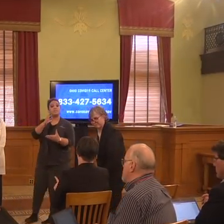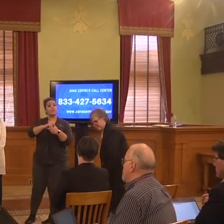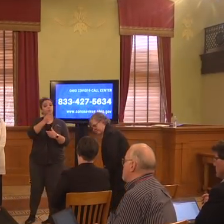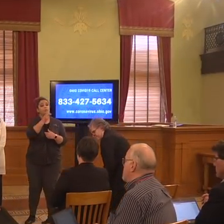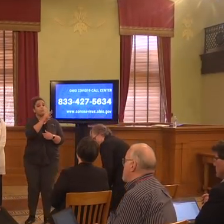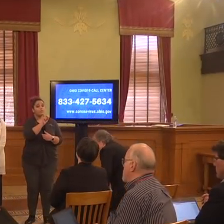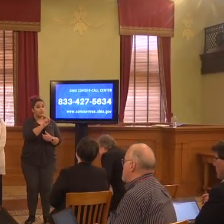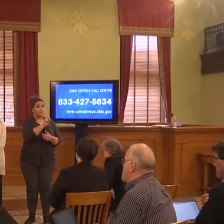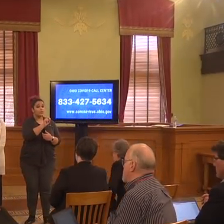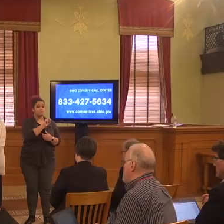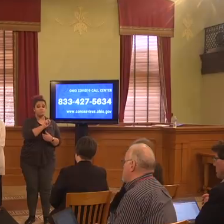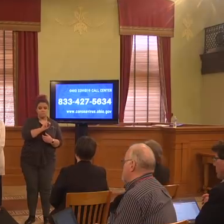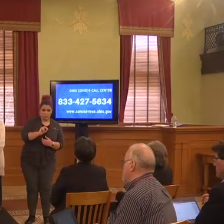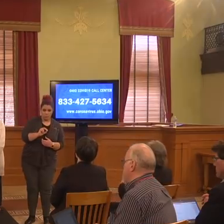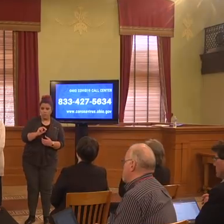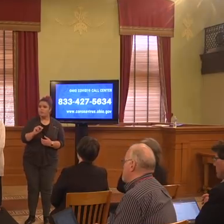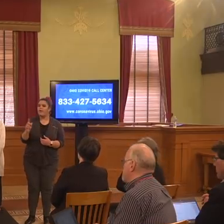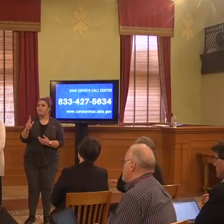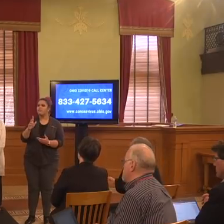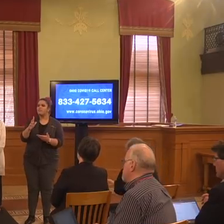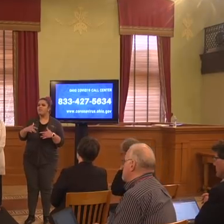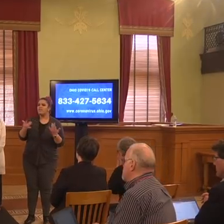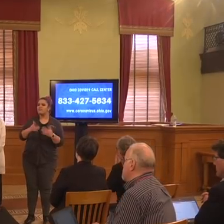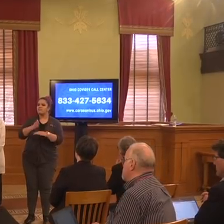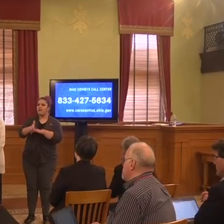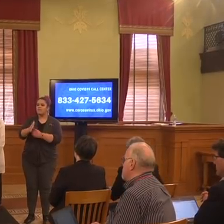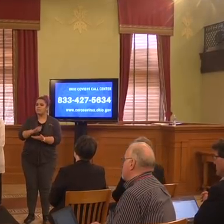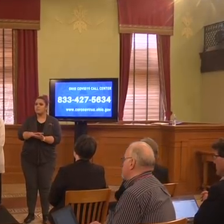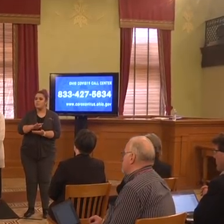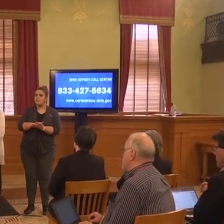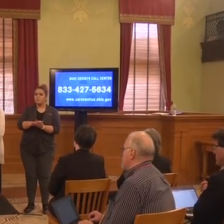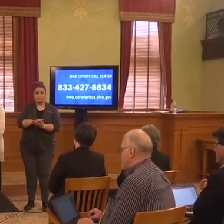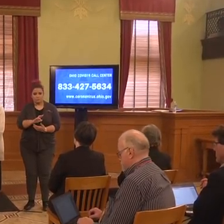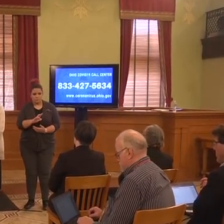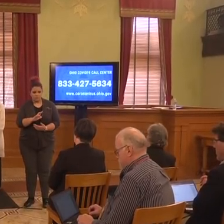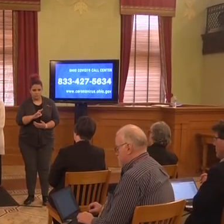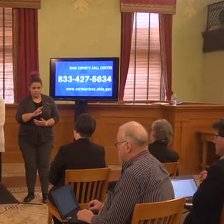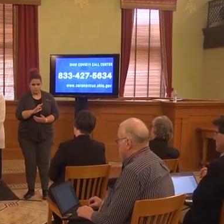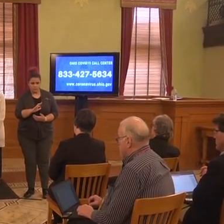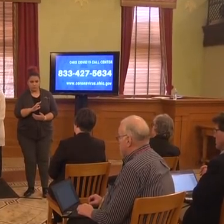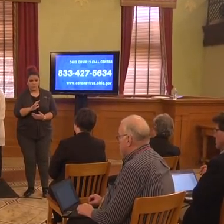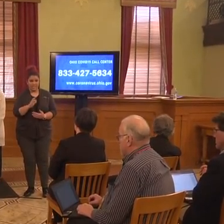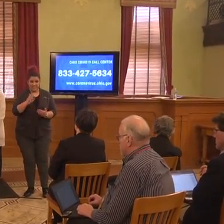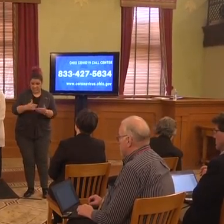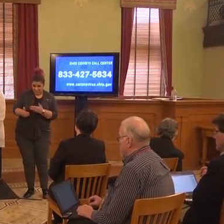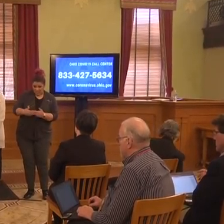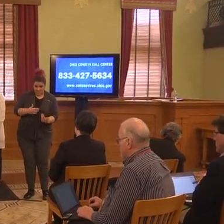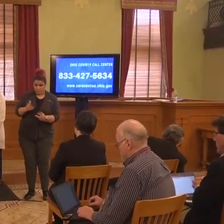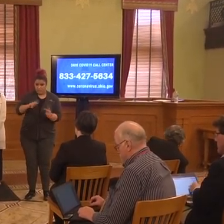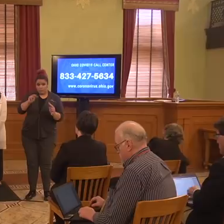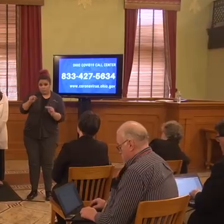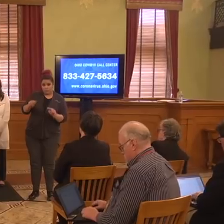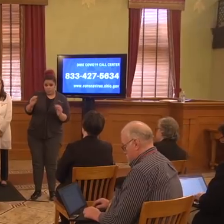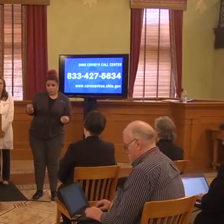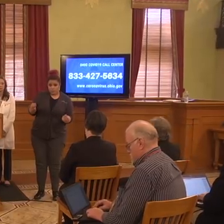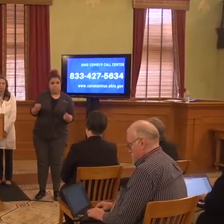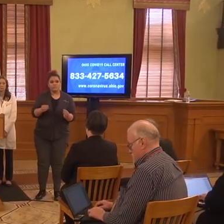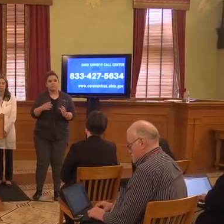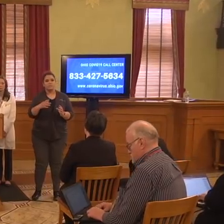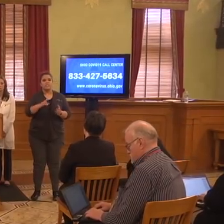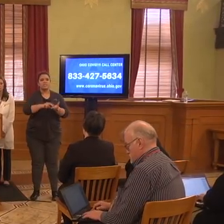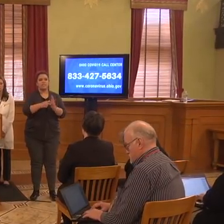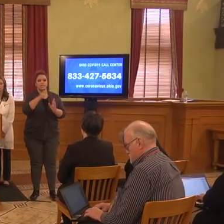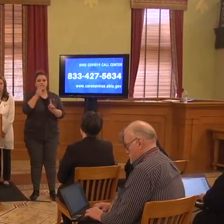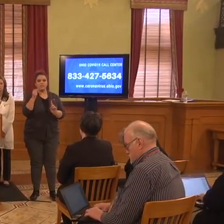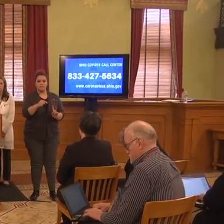events if they don't have spectators? No. The intent was not to include that. To be clear,